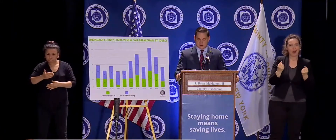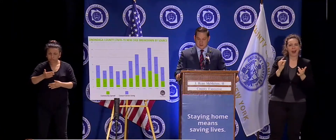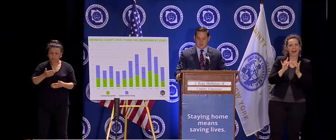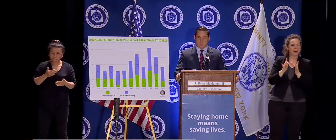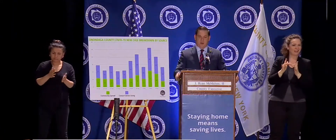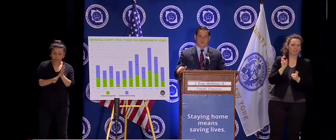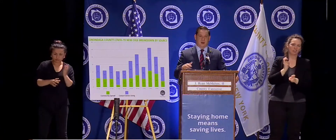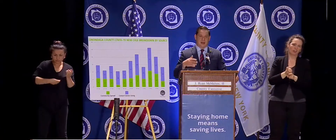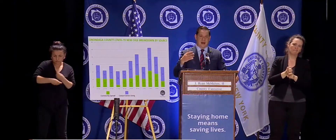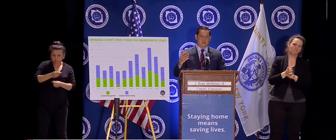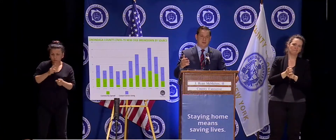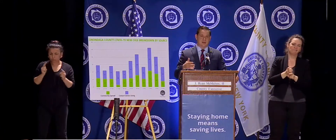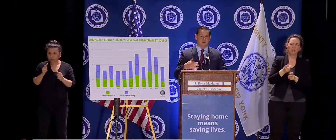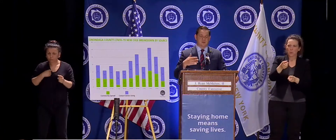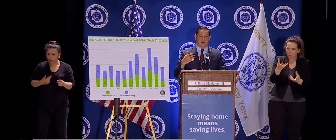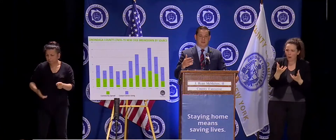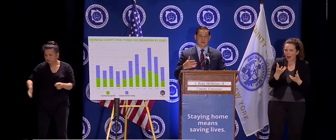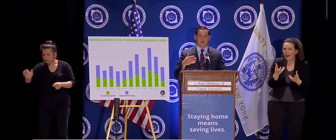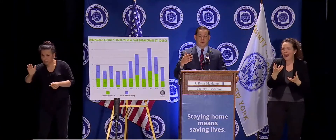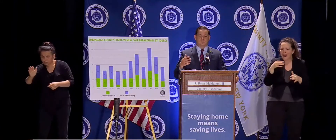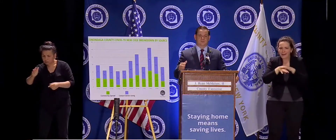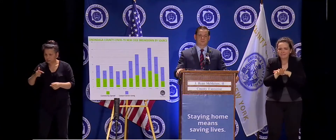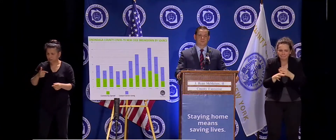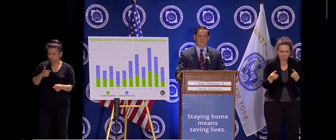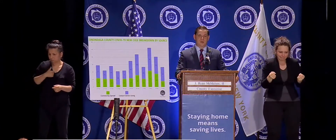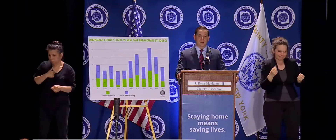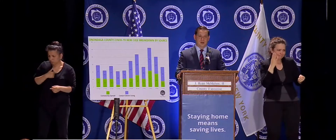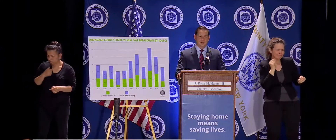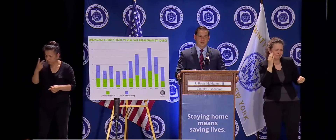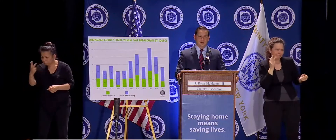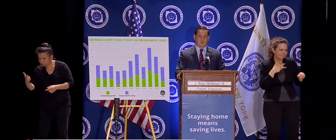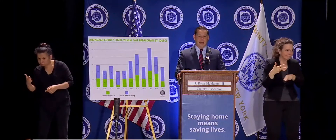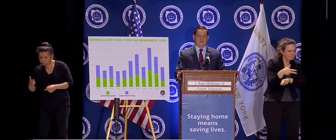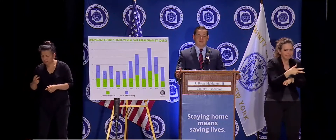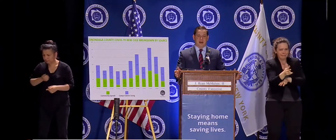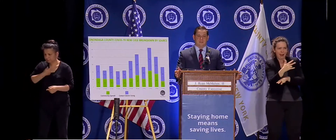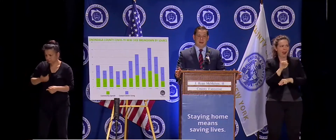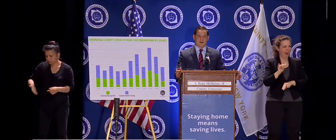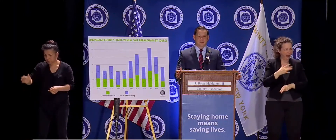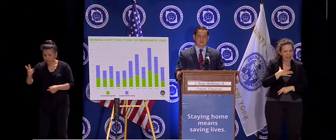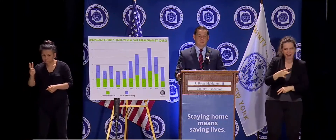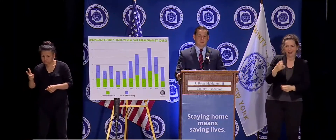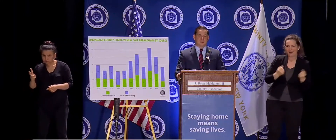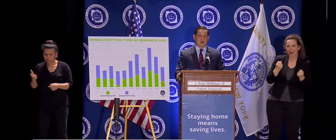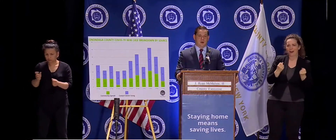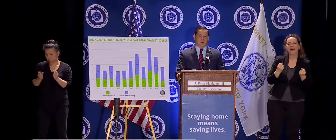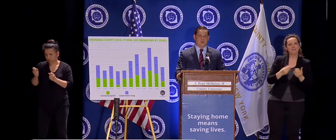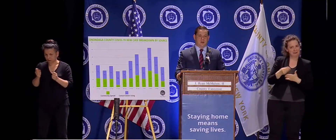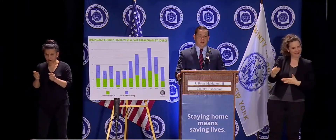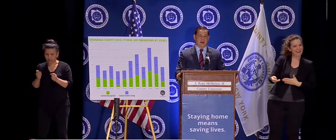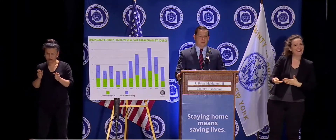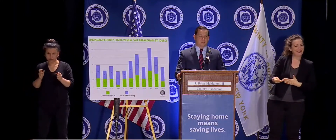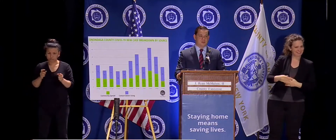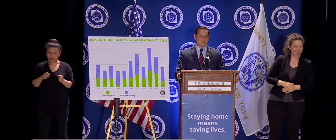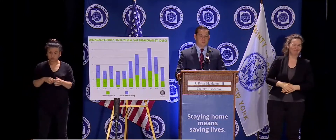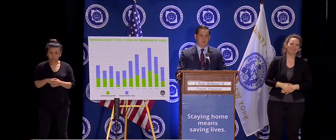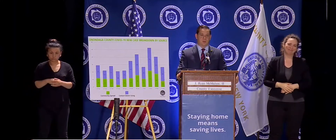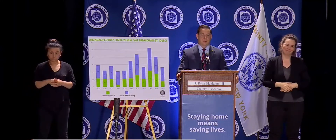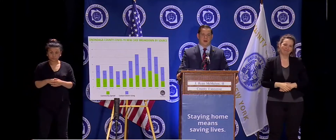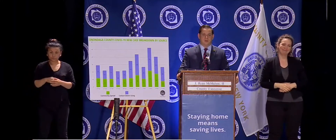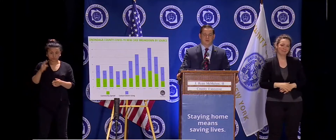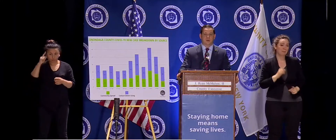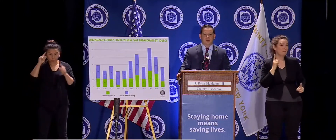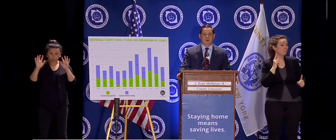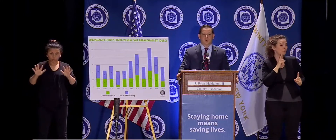this is important for our economy as we start to get going. We have to find balance with our economic interests and our